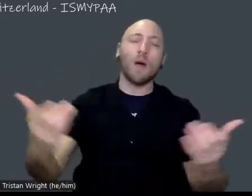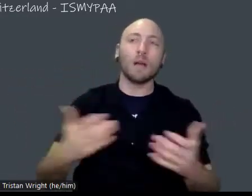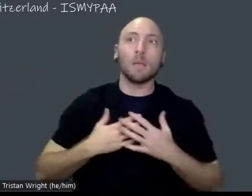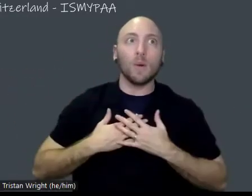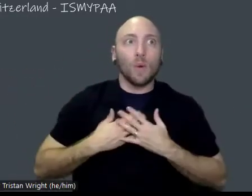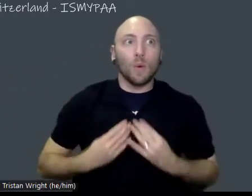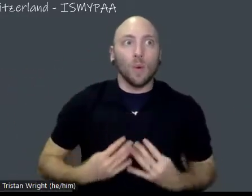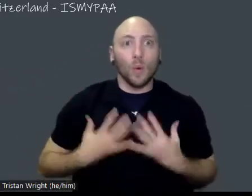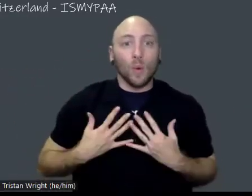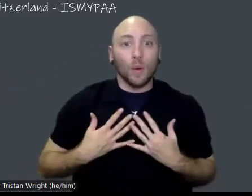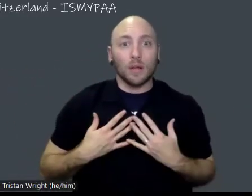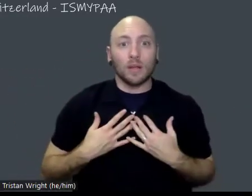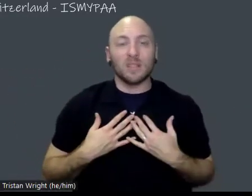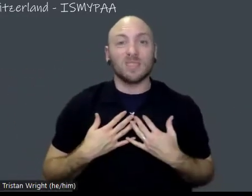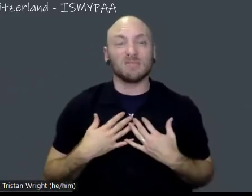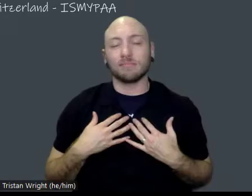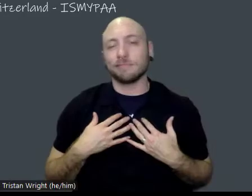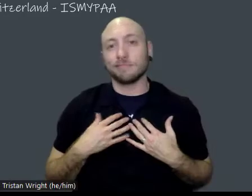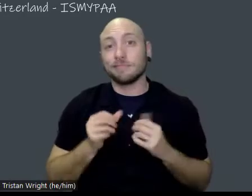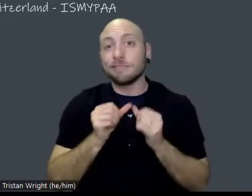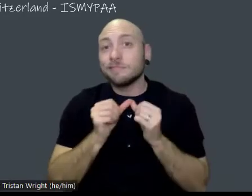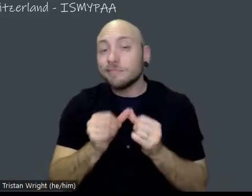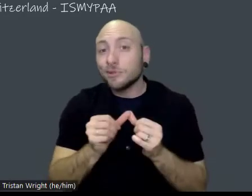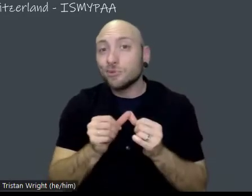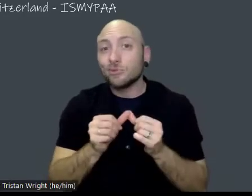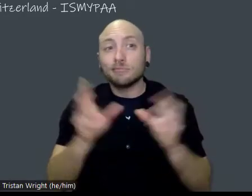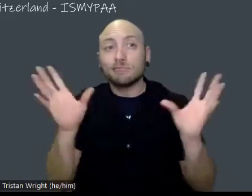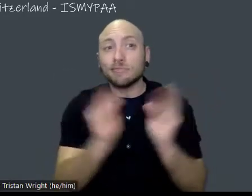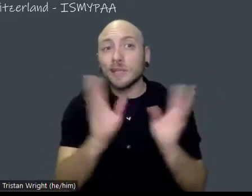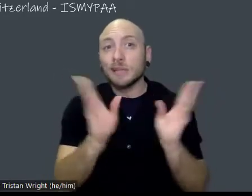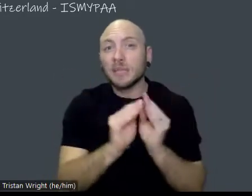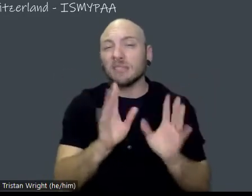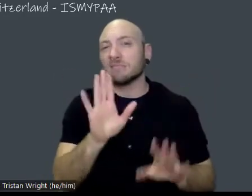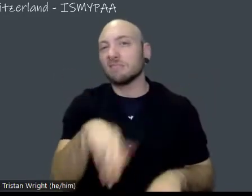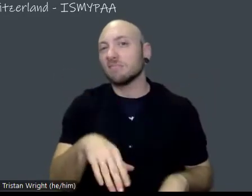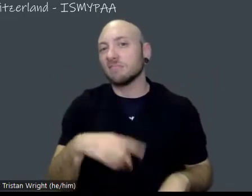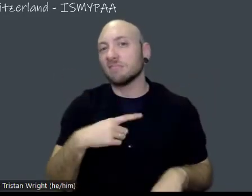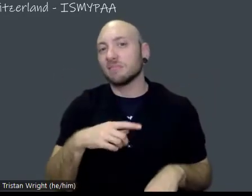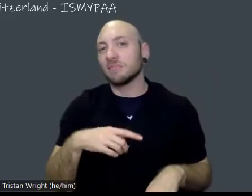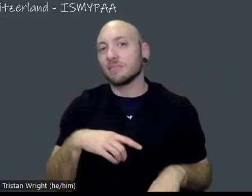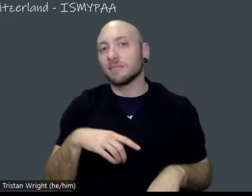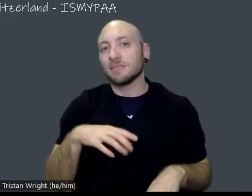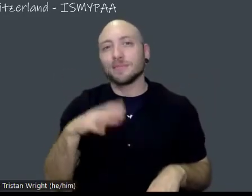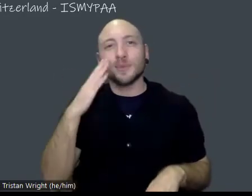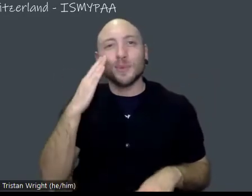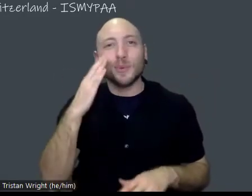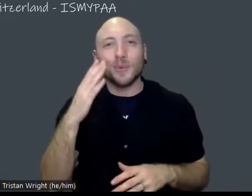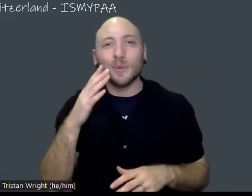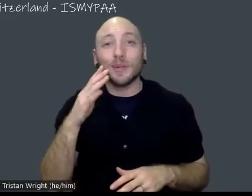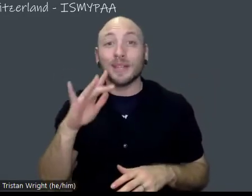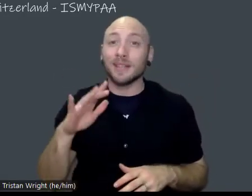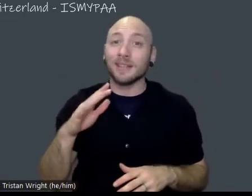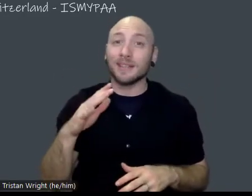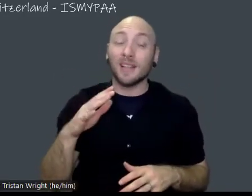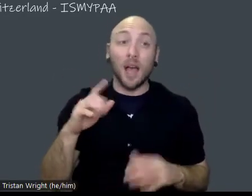But I couldn't stick to that. I couldn't continue going to meetings. So I didn't have this flash effect that a lot of